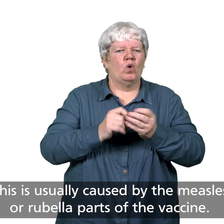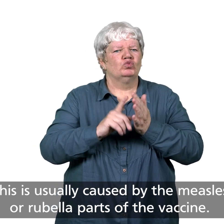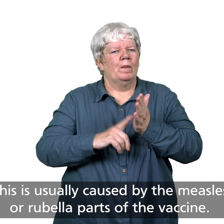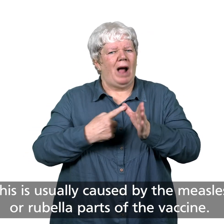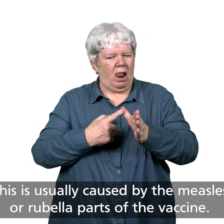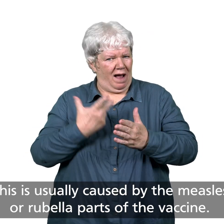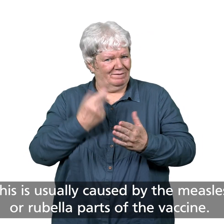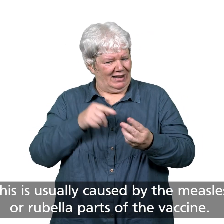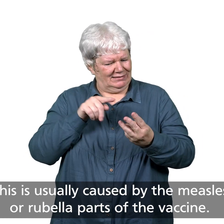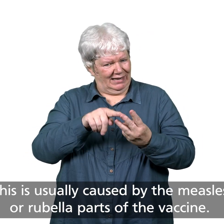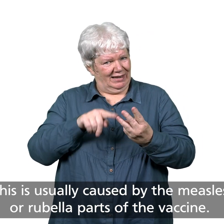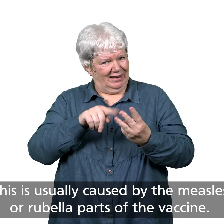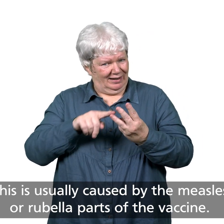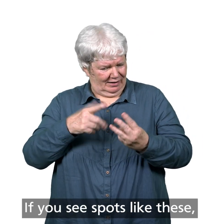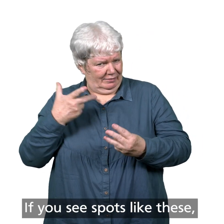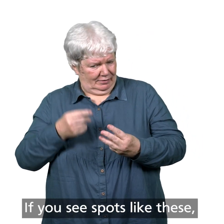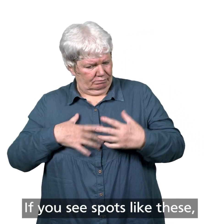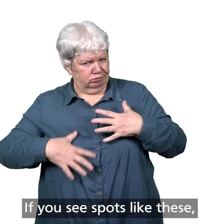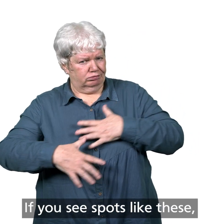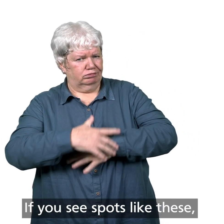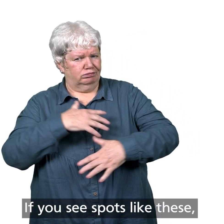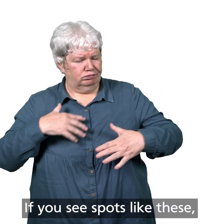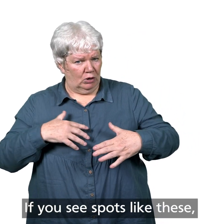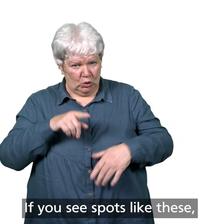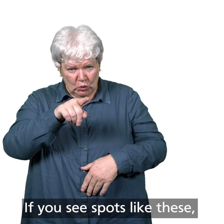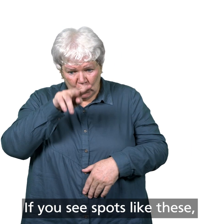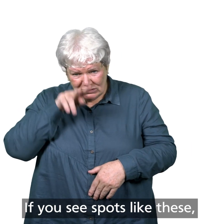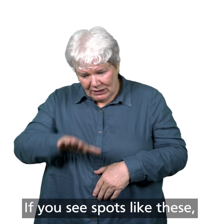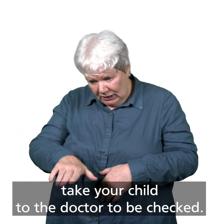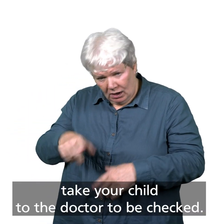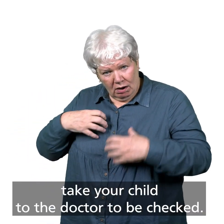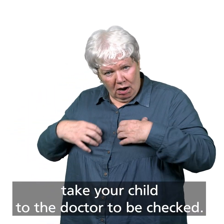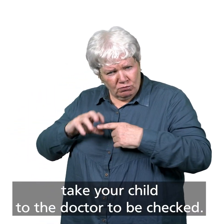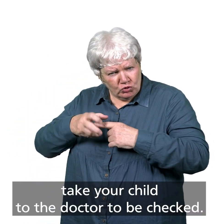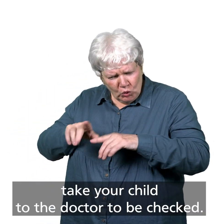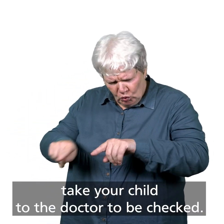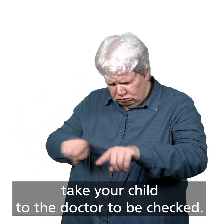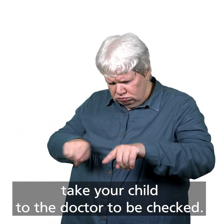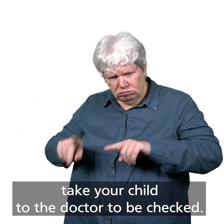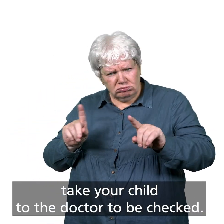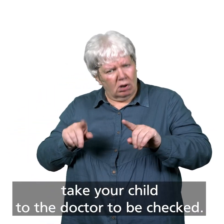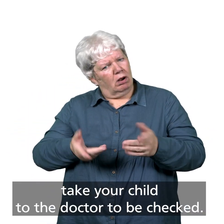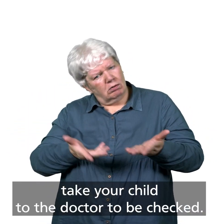by the measles or rubella parts of the vaccine. If you see spots like these, take your child to the doctor to be checked.